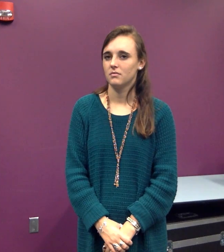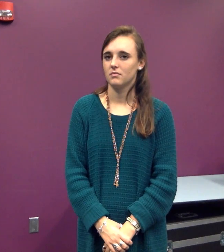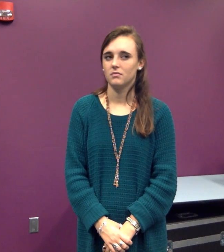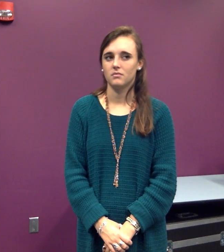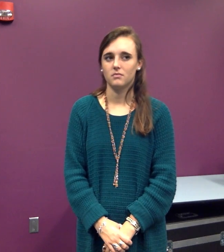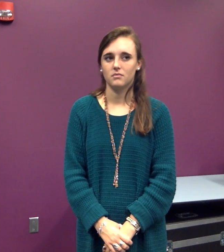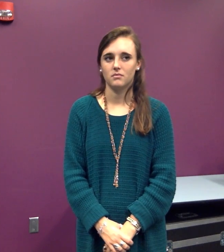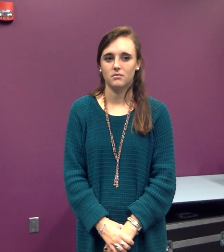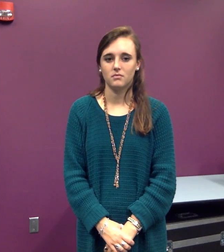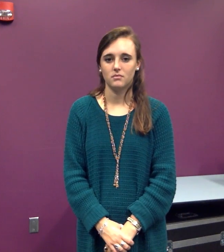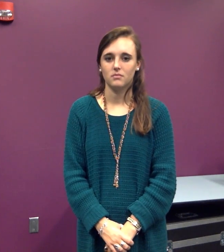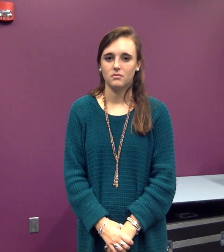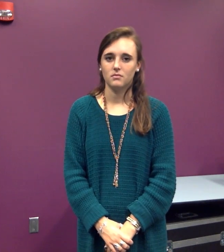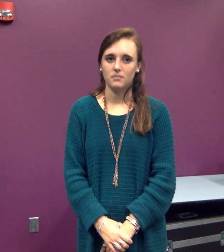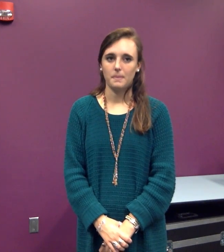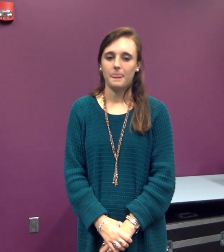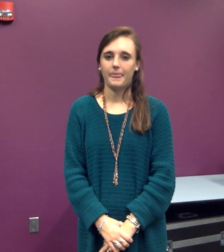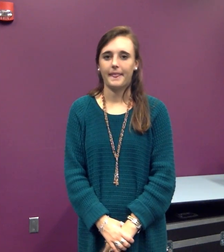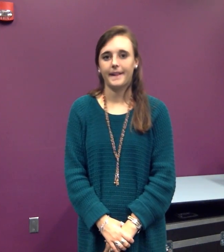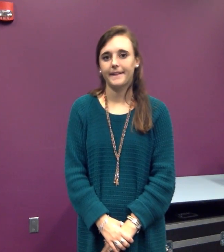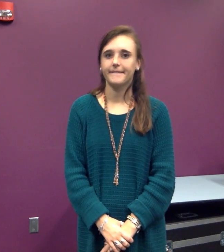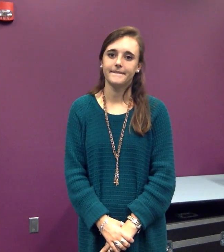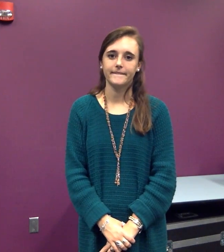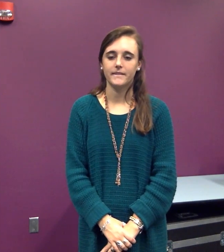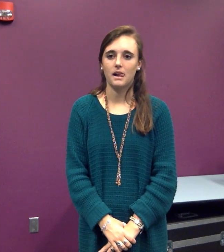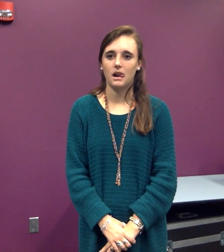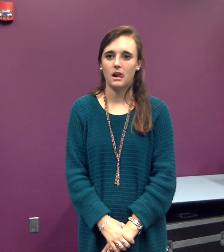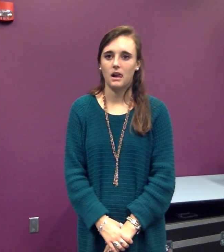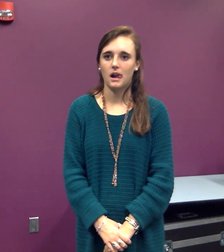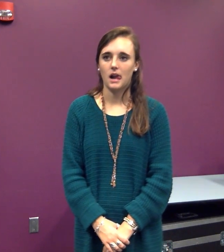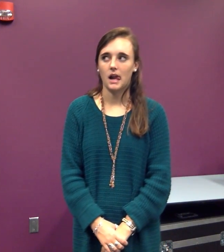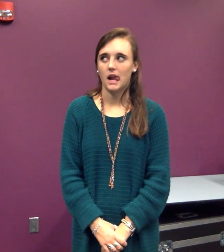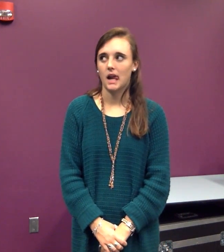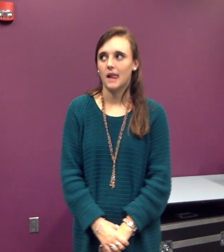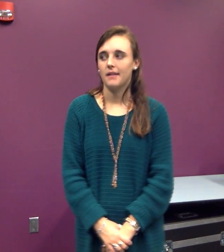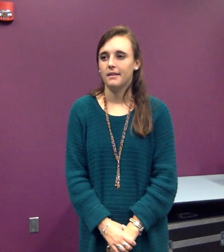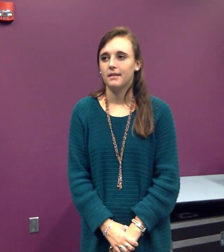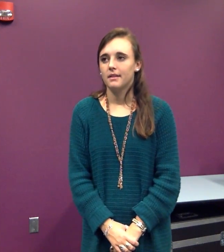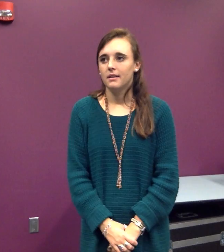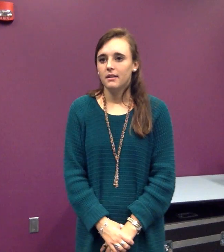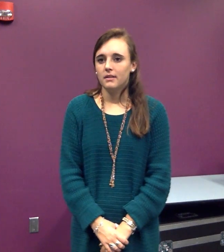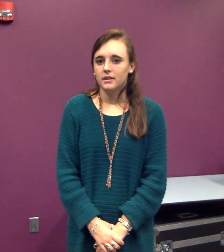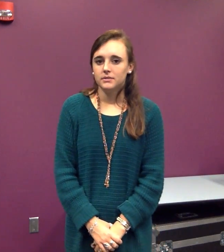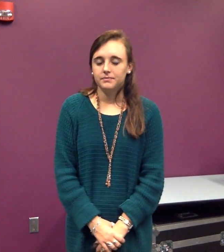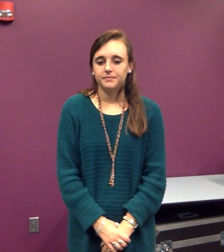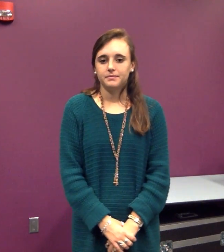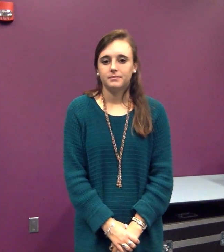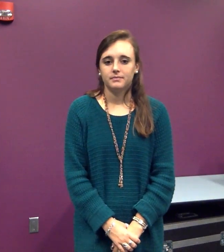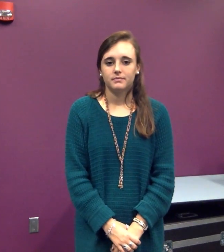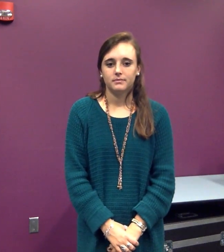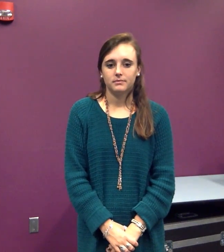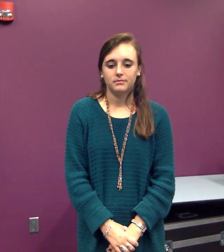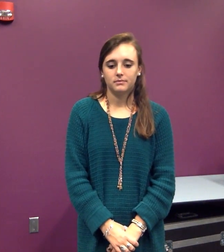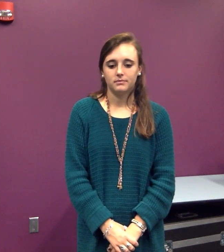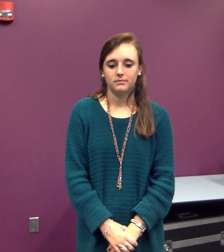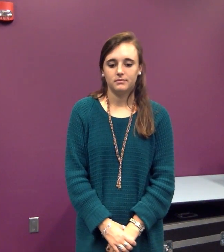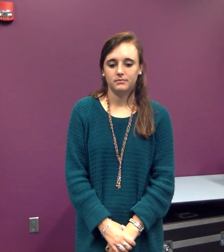How are you going to visualization? try and draw